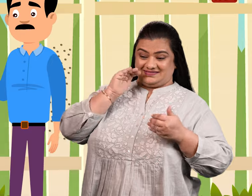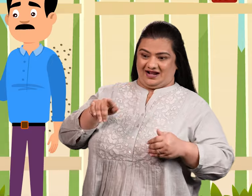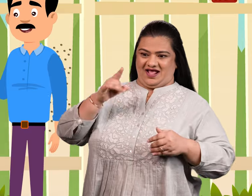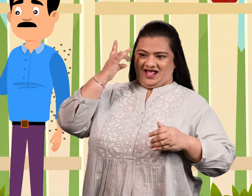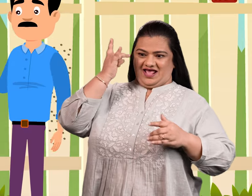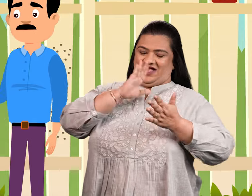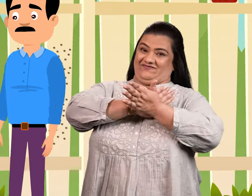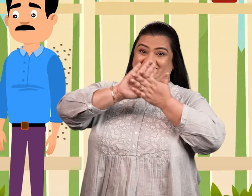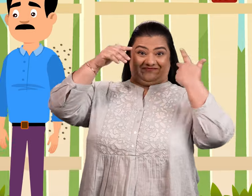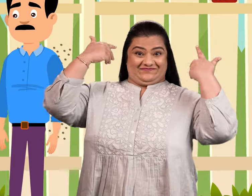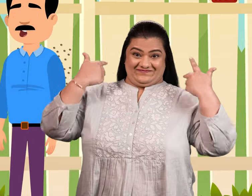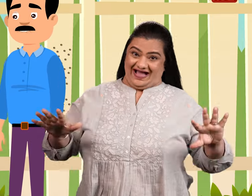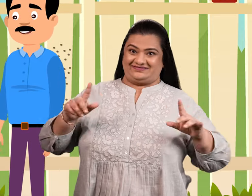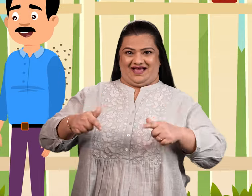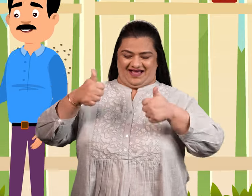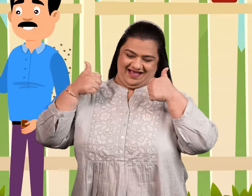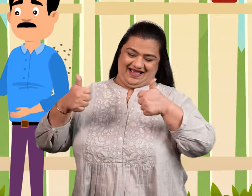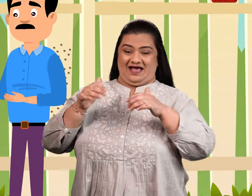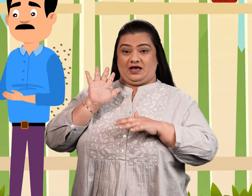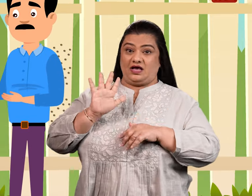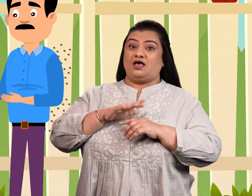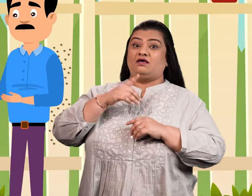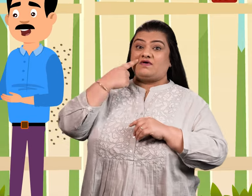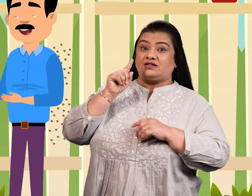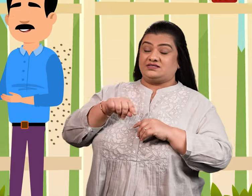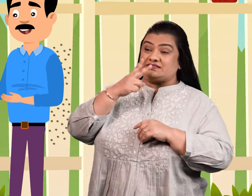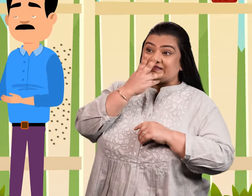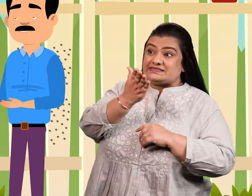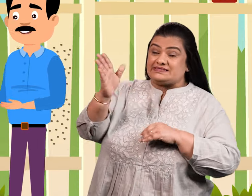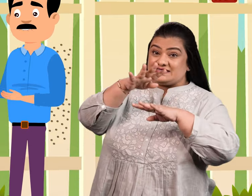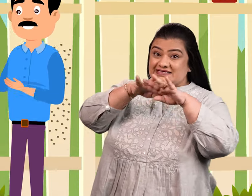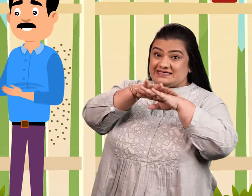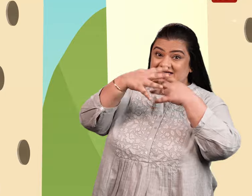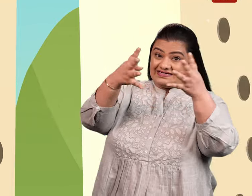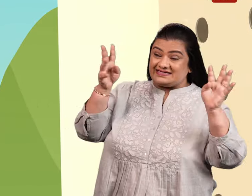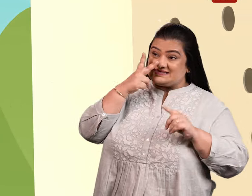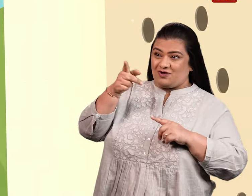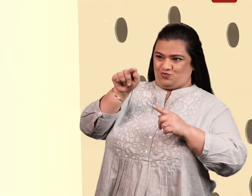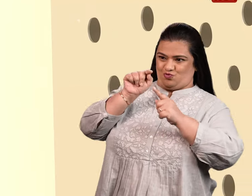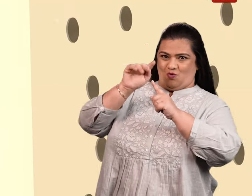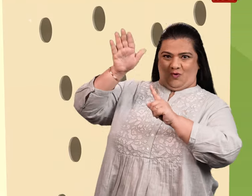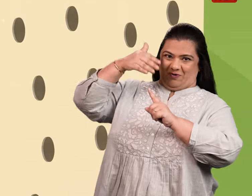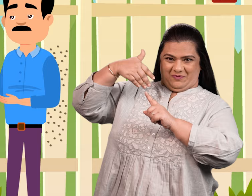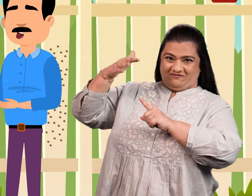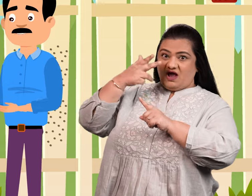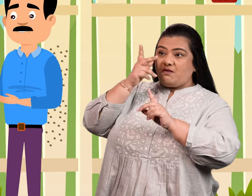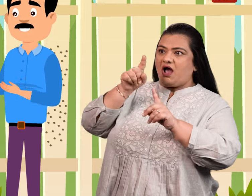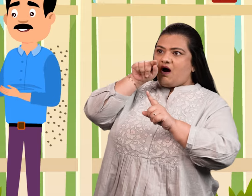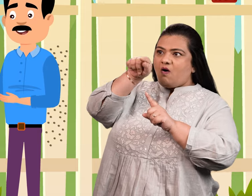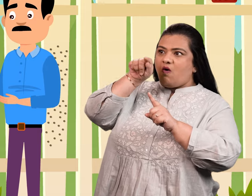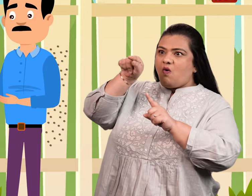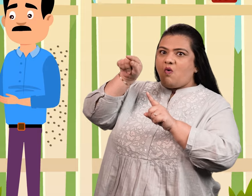"Son, you had a very short temper, but you learned to control it. But look at this